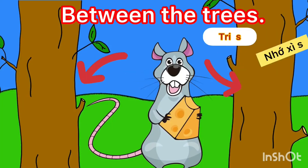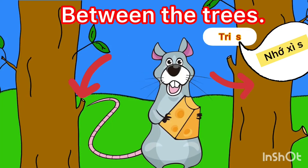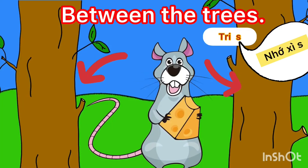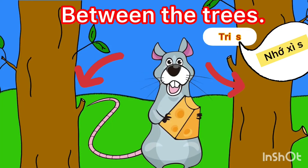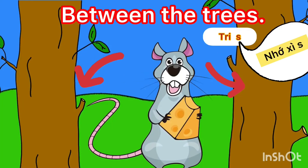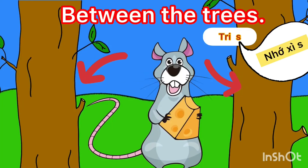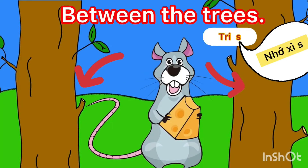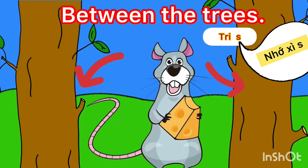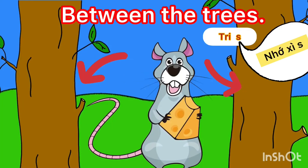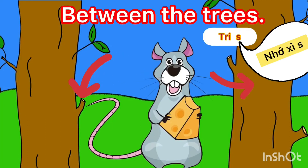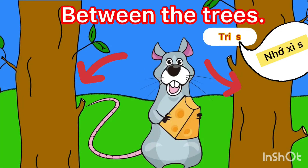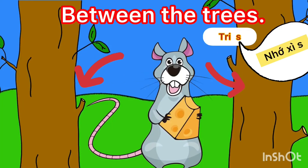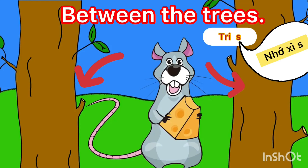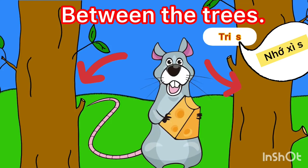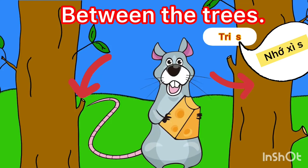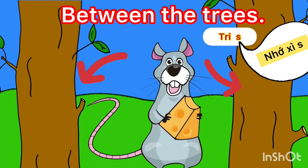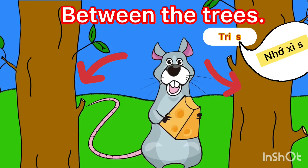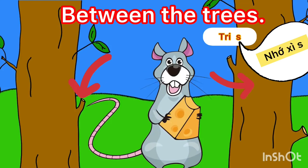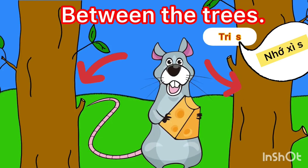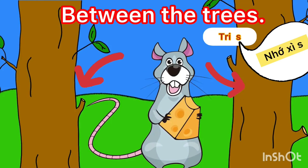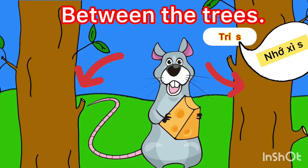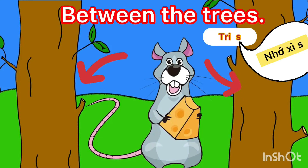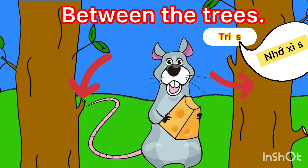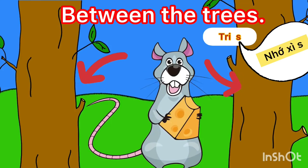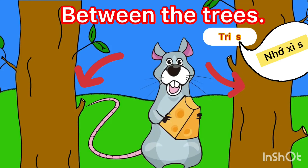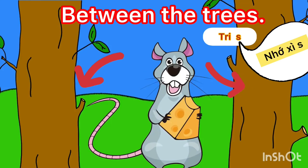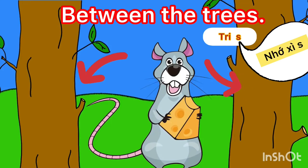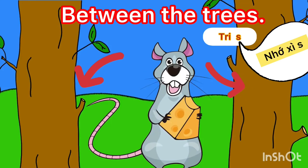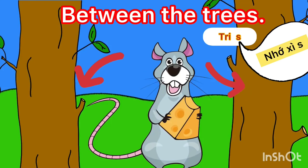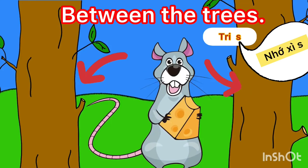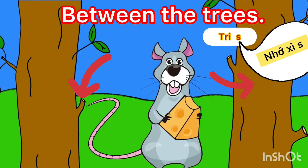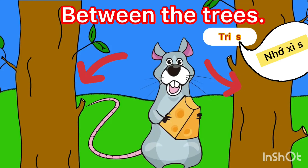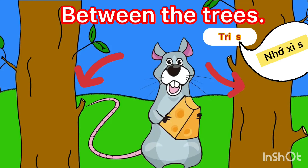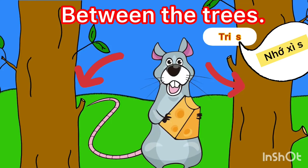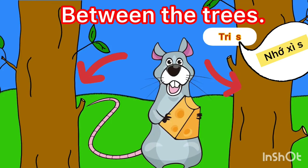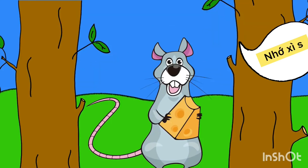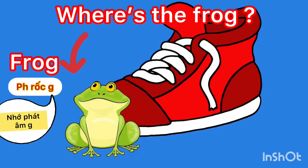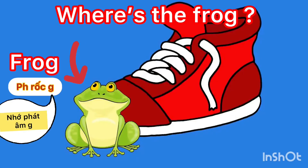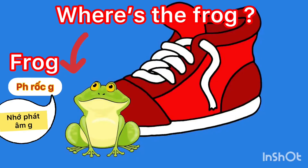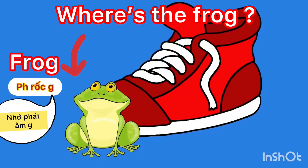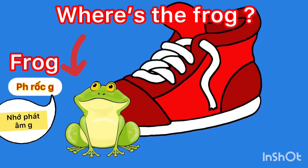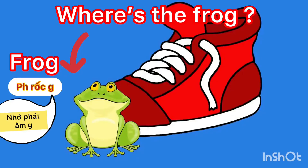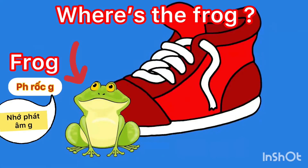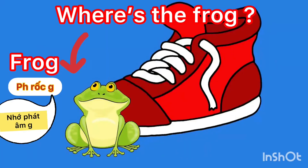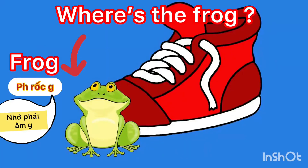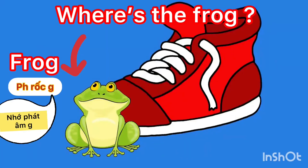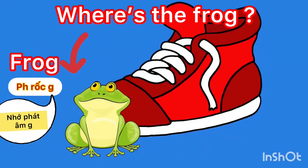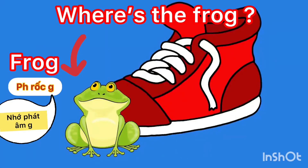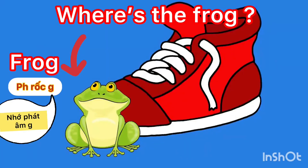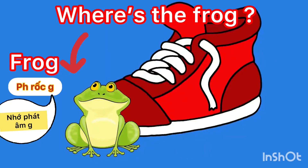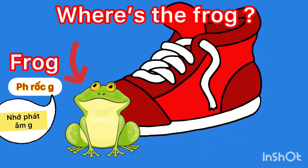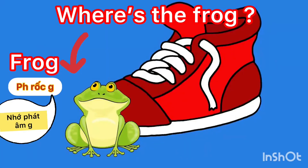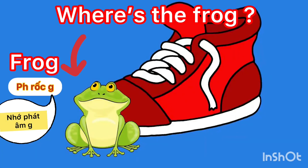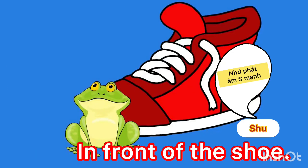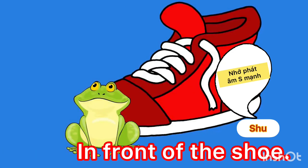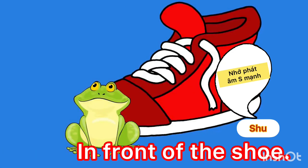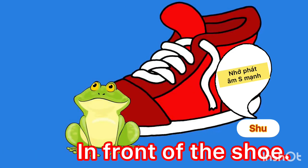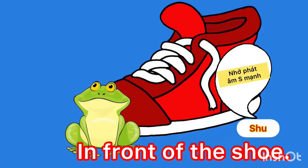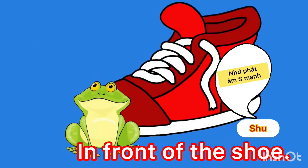Between the trees. Between the trees. Where's the frog? In front of the